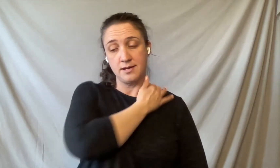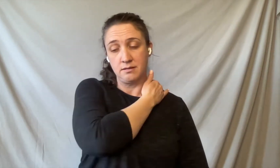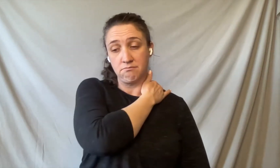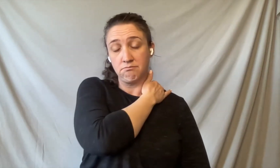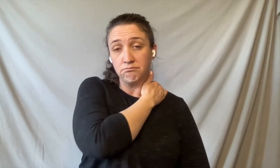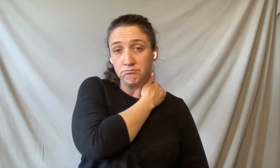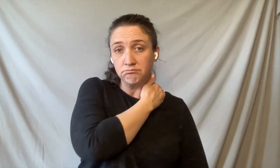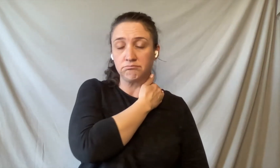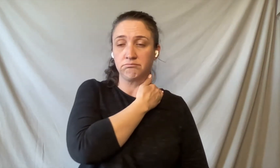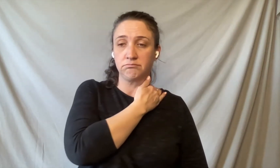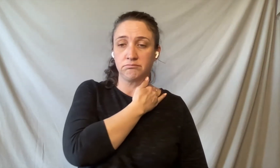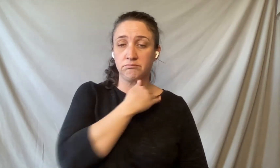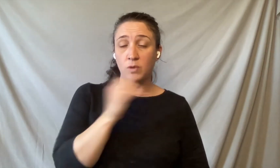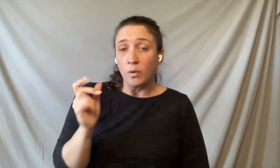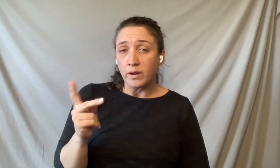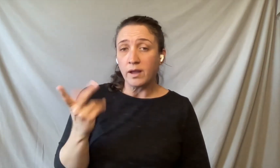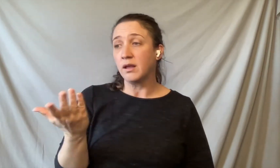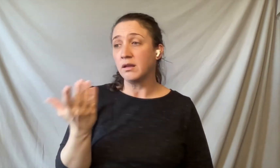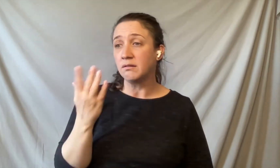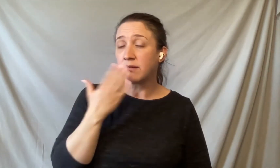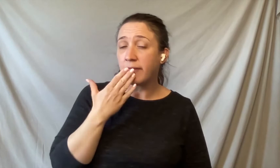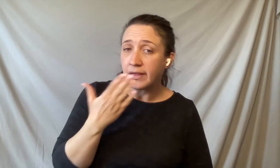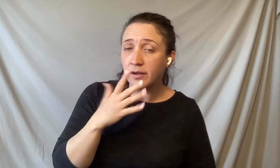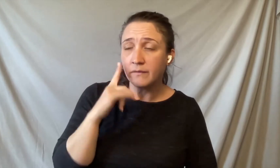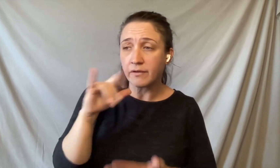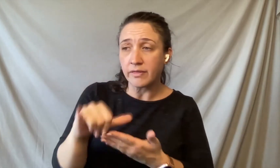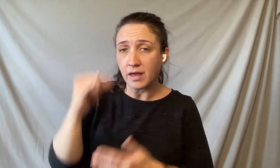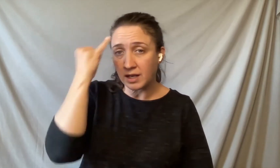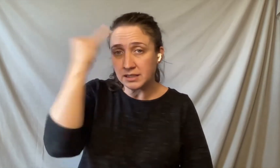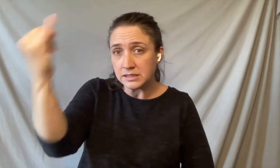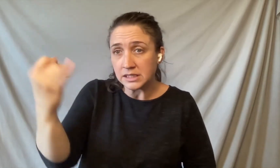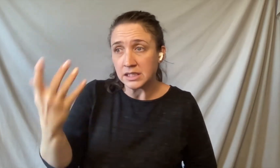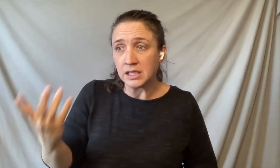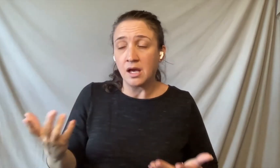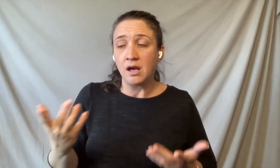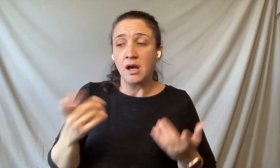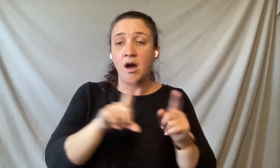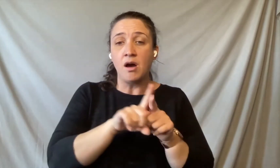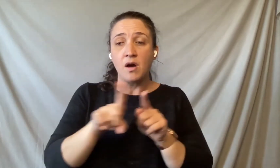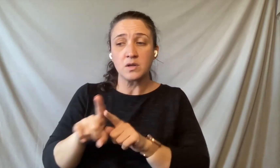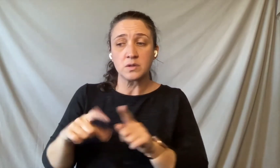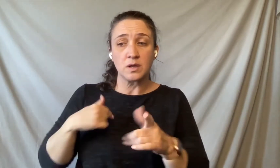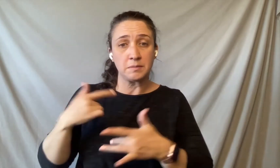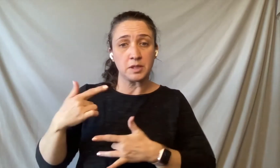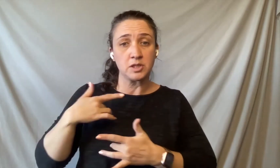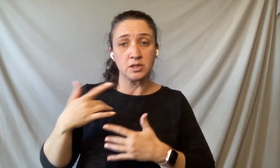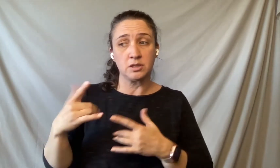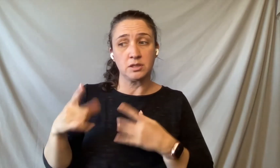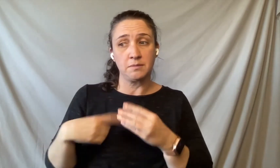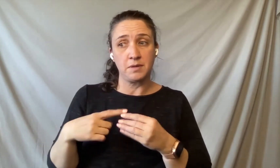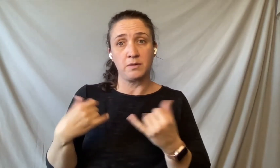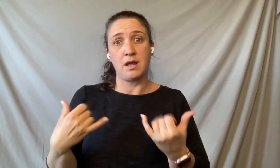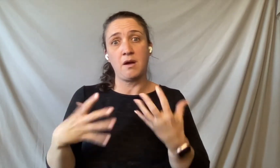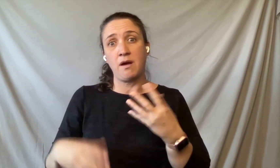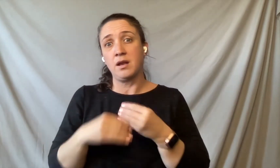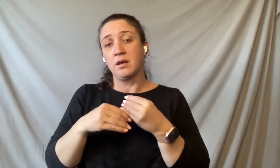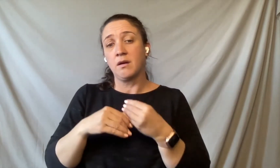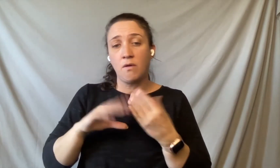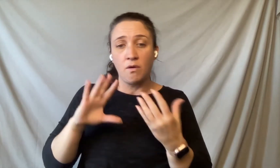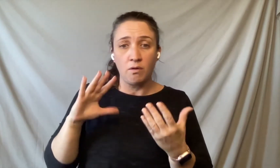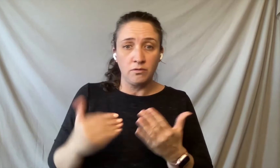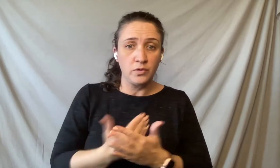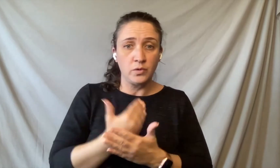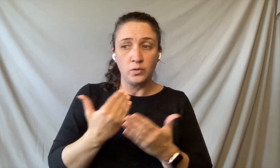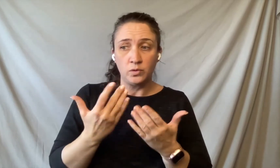Okay, thank you for that idea. I also am concerned about now adding a whole different idea